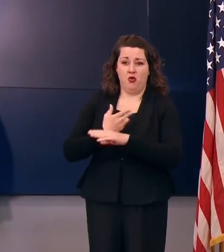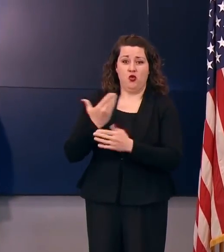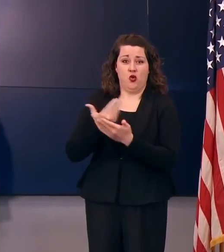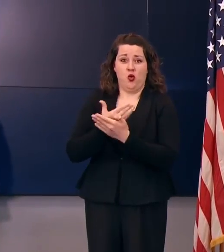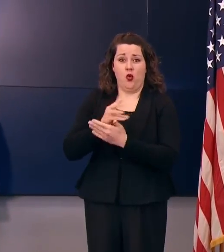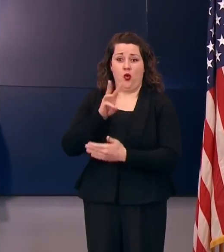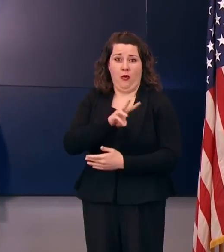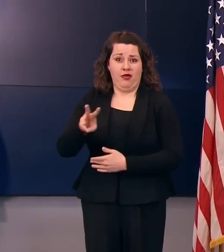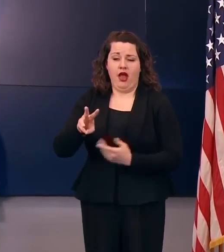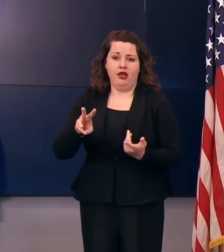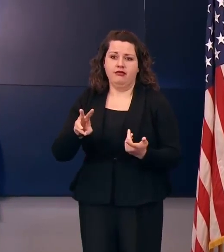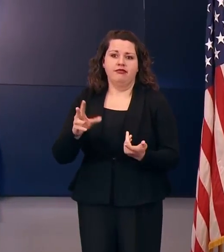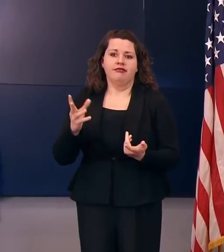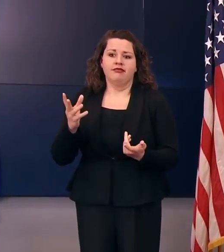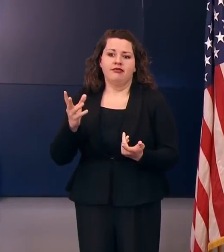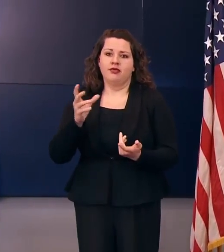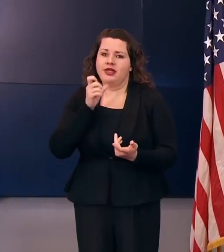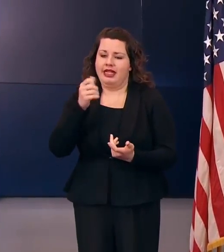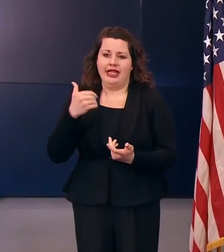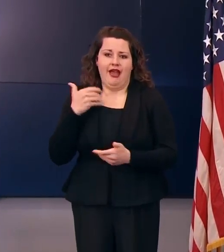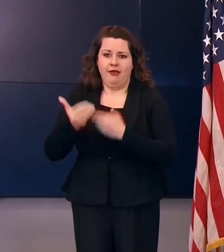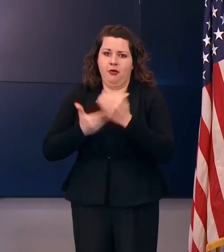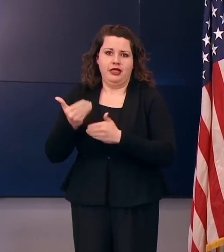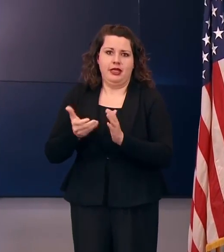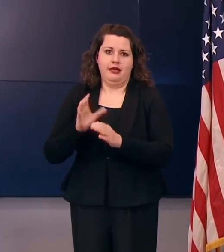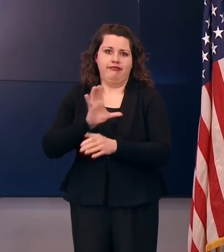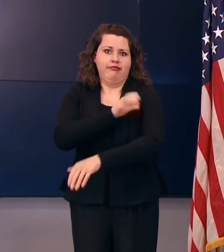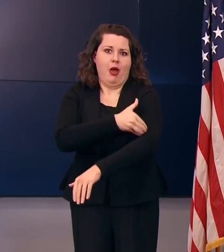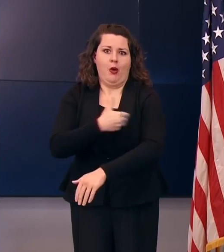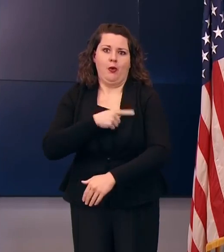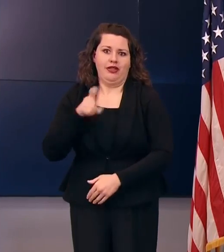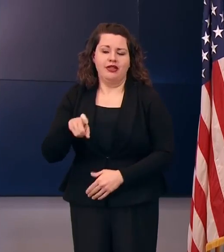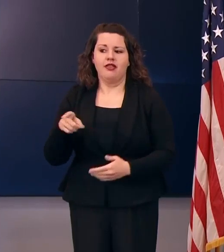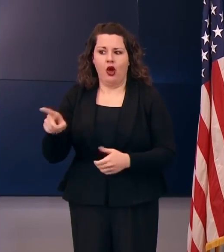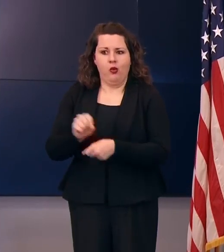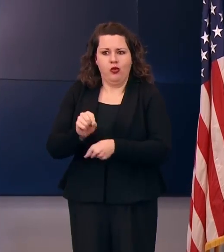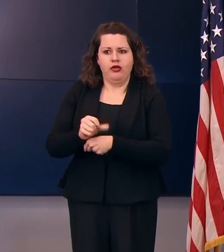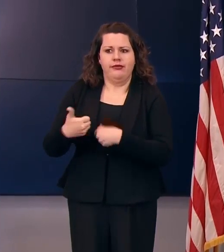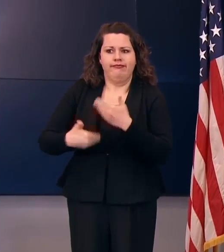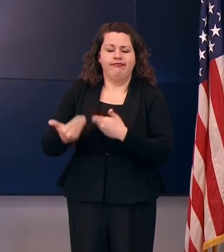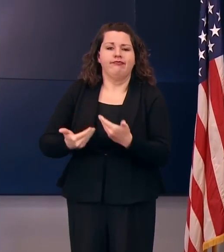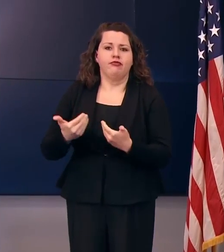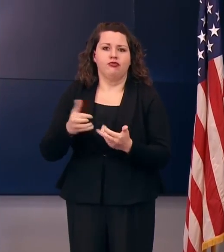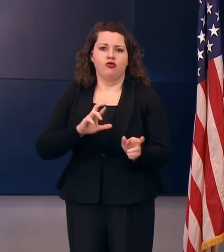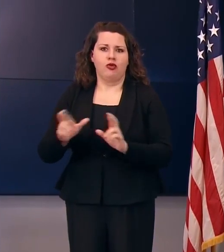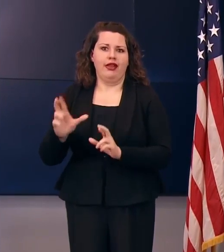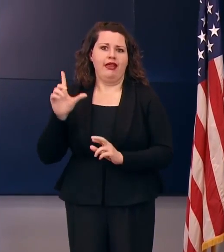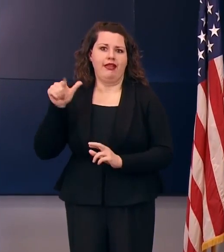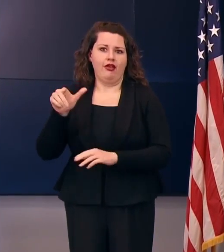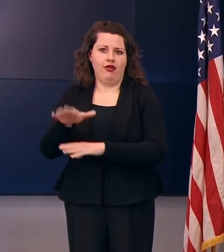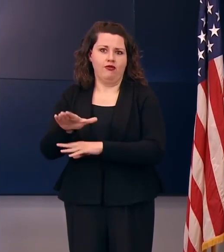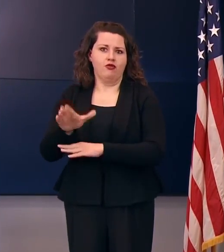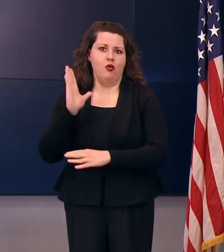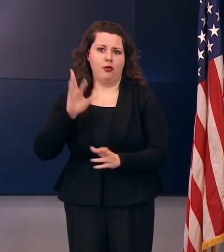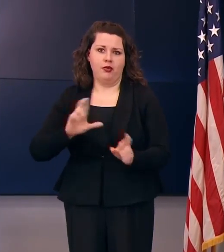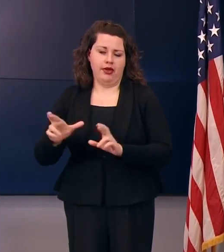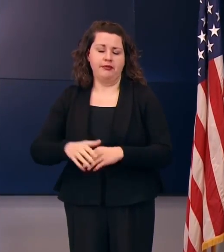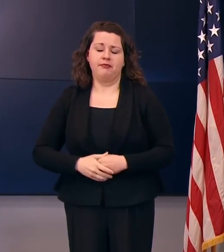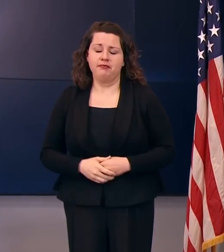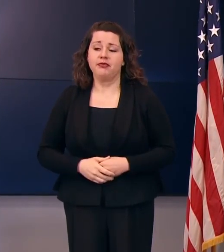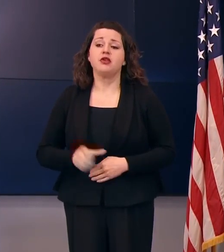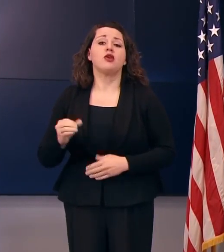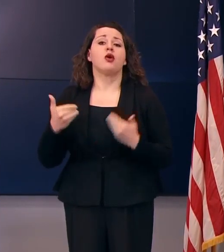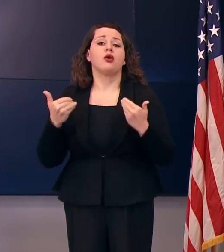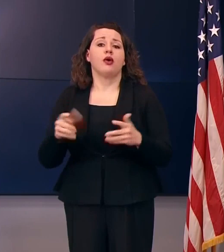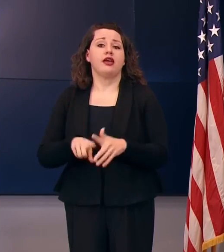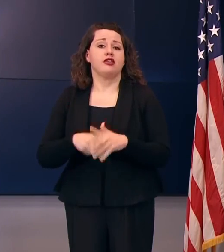website, and we didn't have the processing power that we needed. So they are working on that, and it should be ready to go later this afternoon. So we'll go ahead